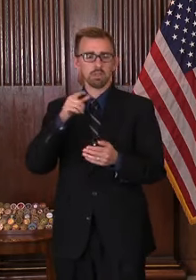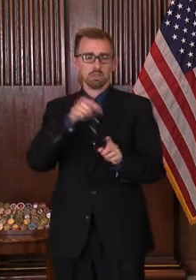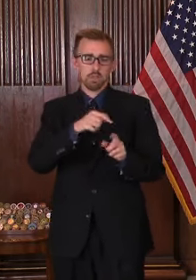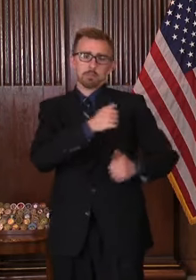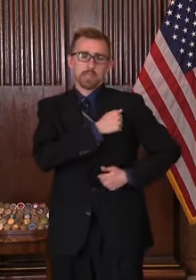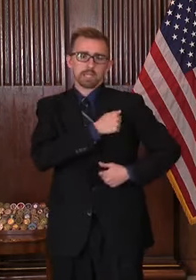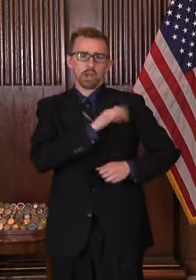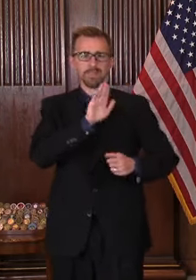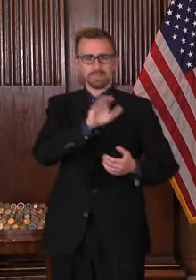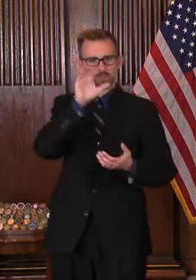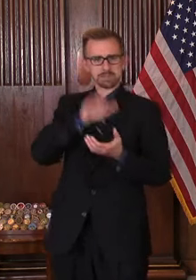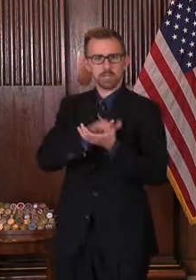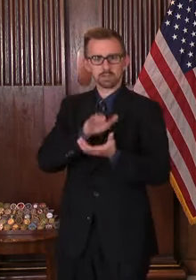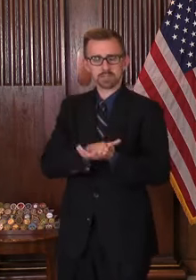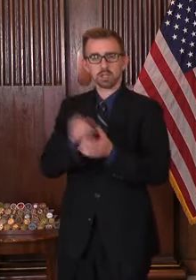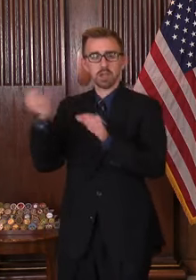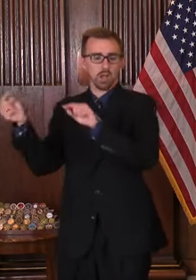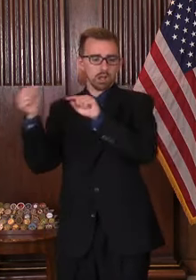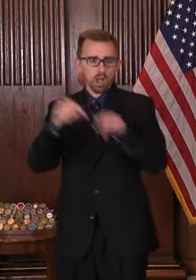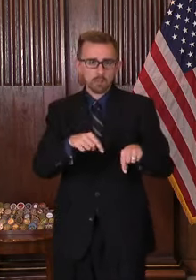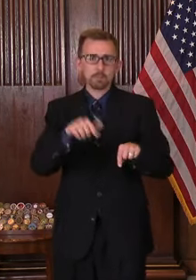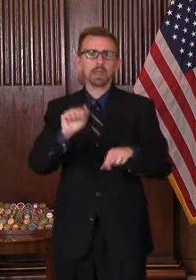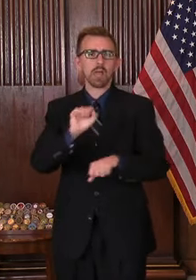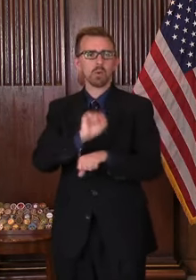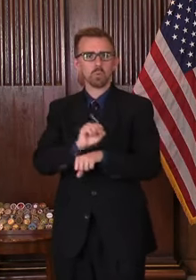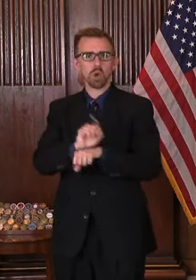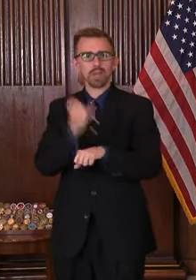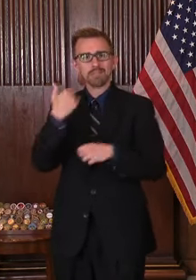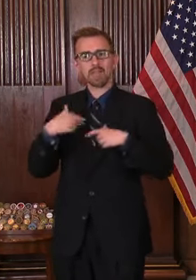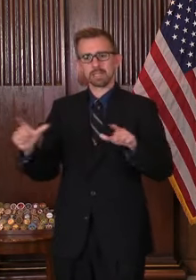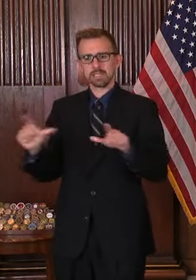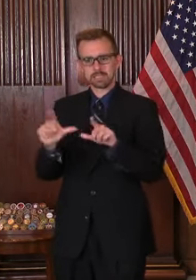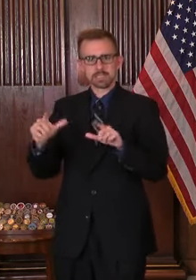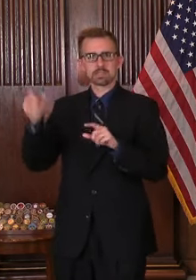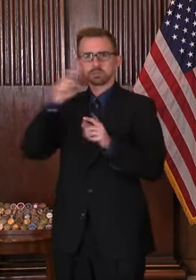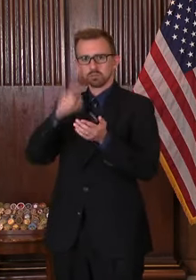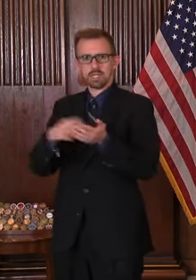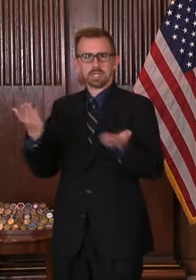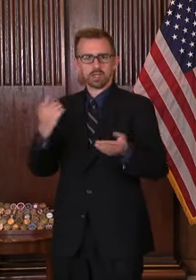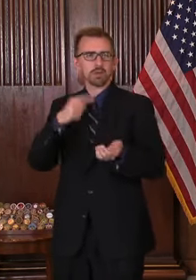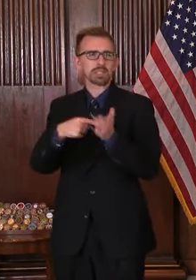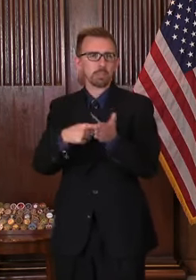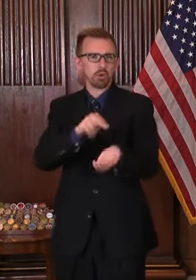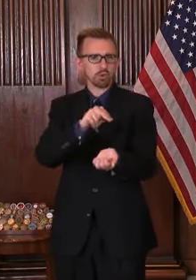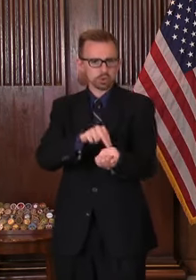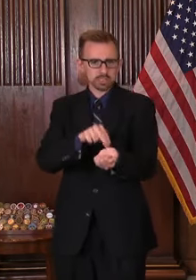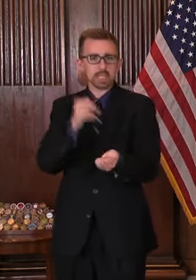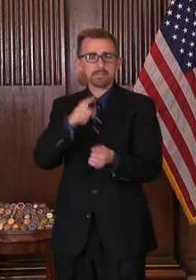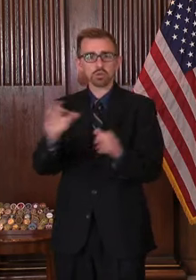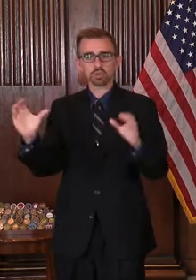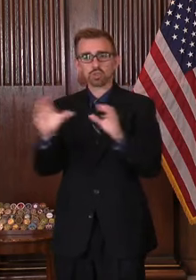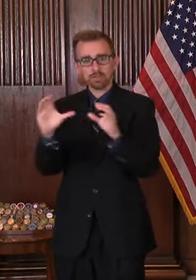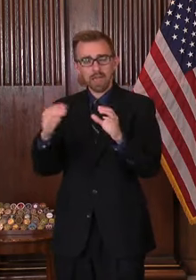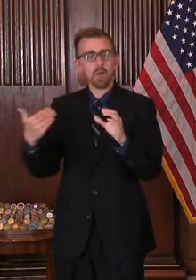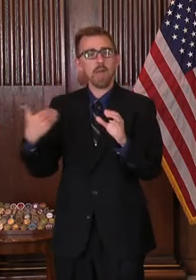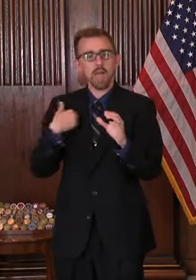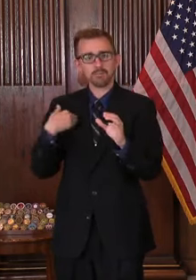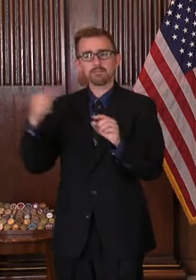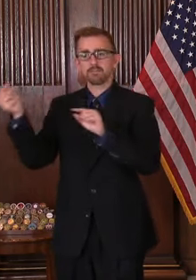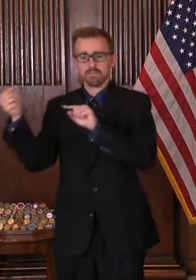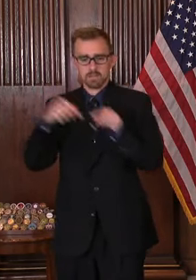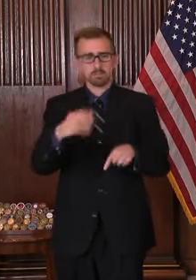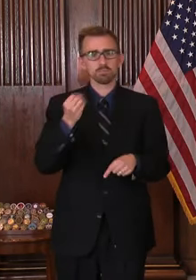that they can go to work when they get here so they don't have to, if especially right now, let's just talk about nurses, for example. If you're a certified nurse, you could come